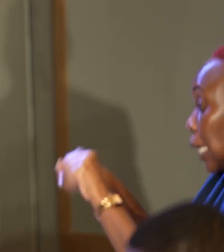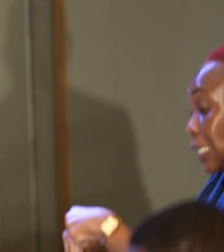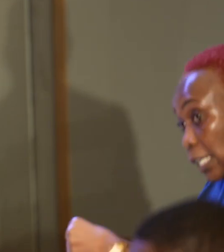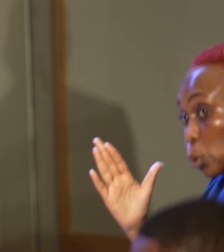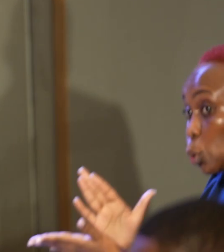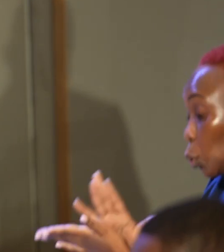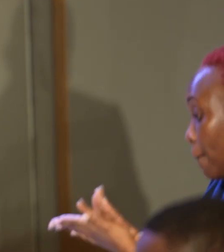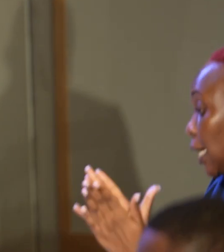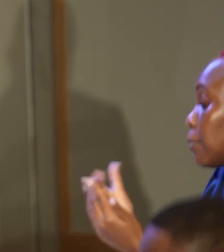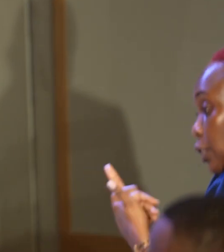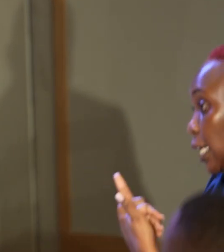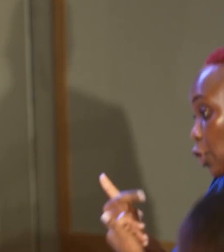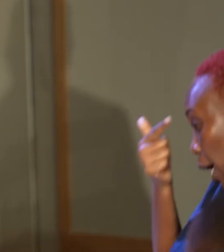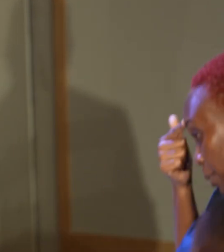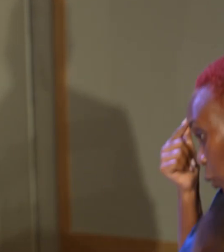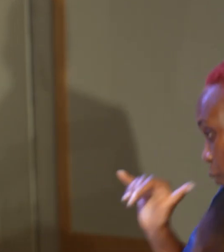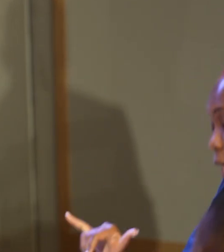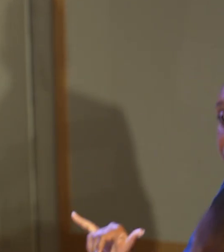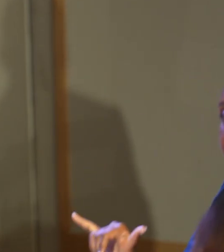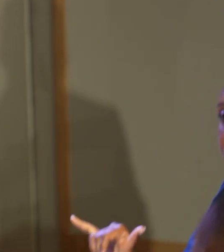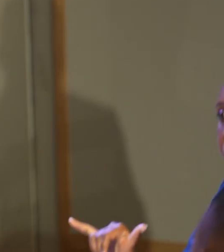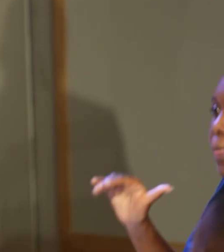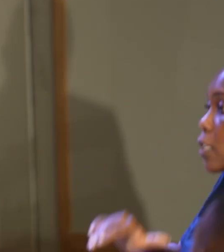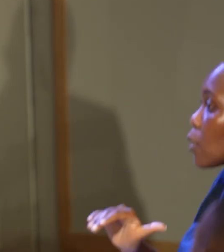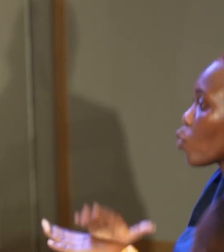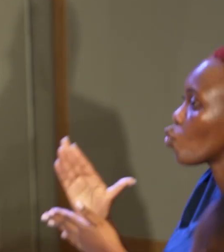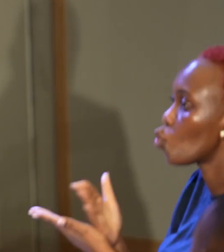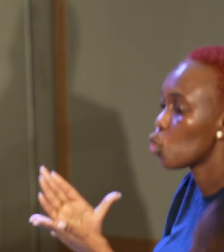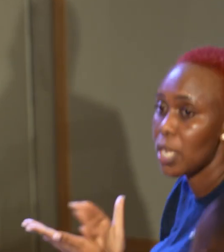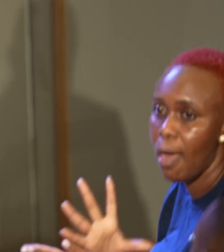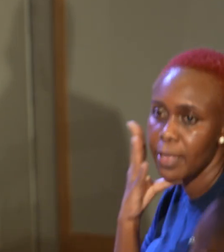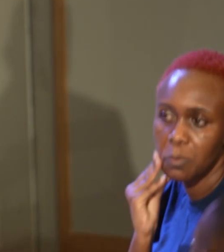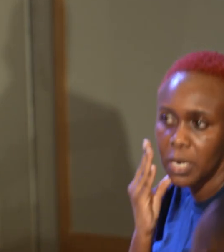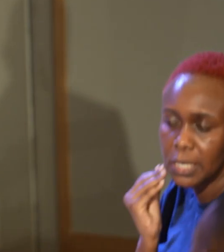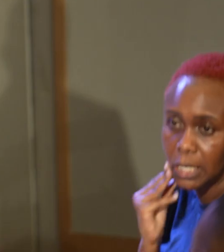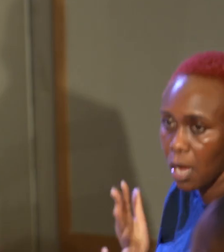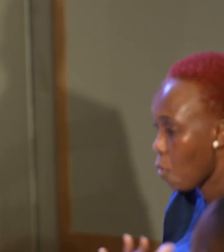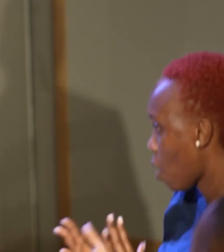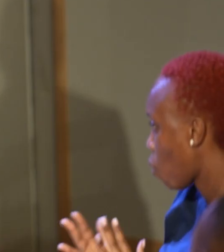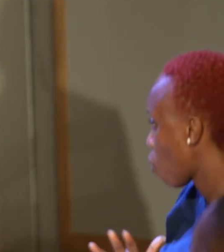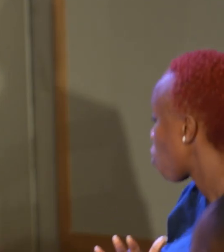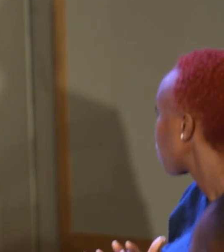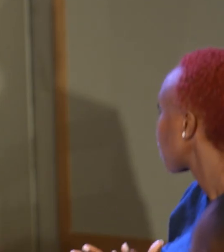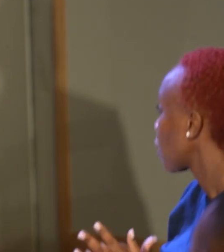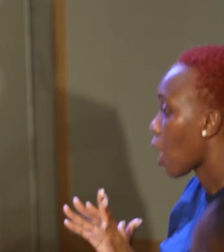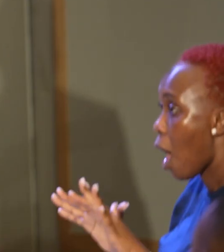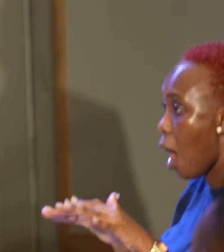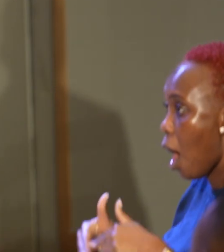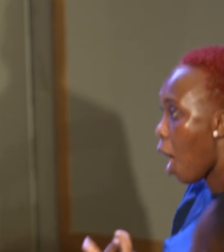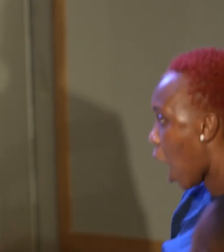challenging. And because of this, it's good to share experiences. How do you